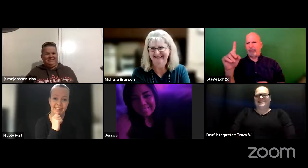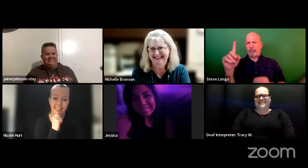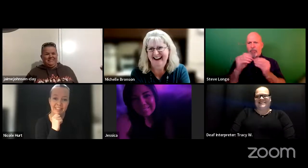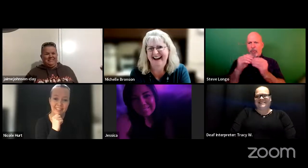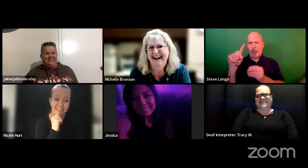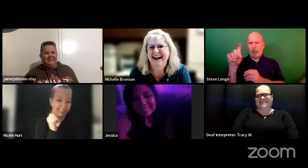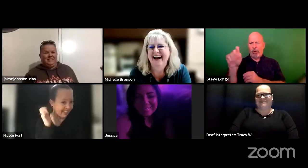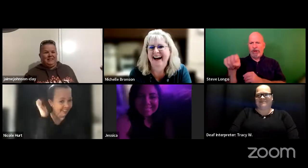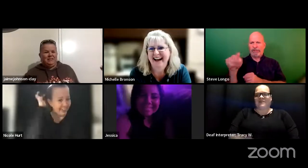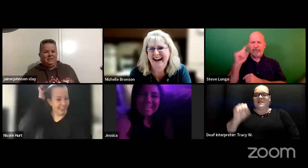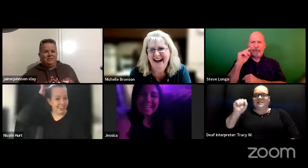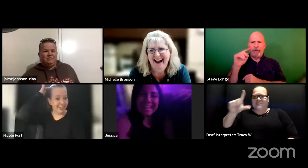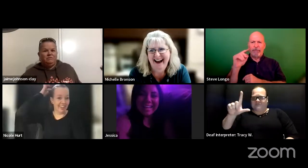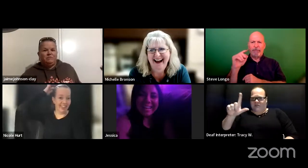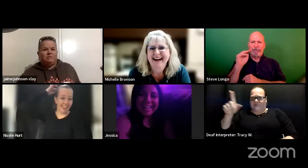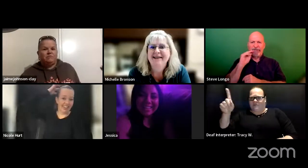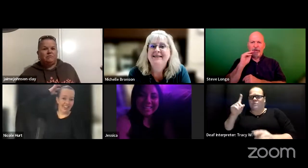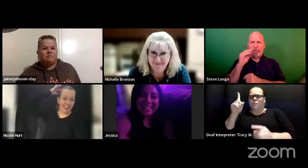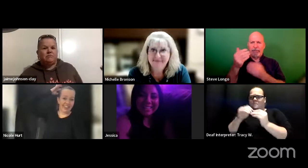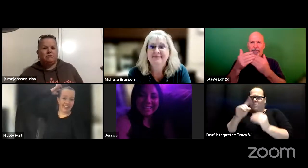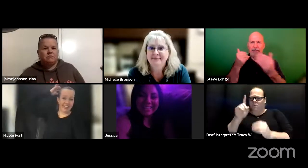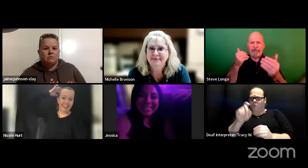me.